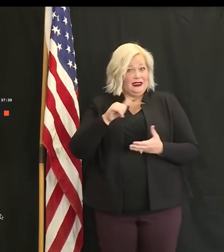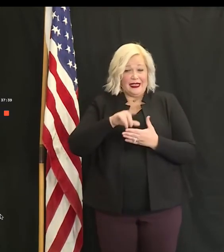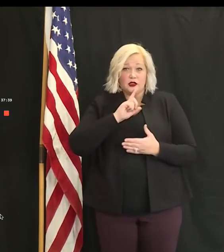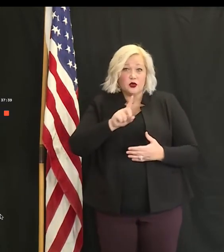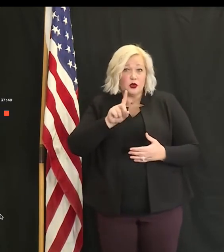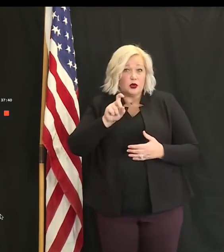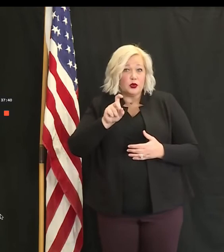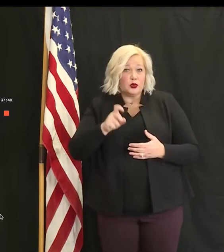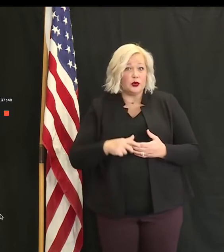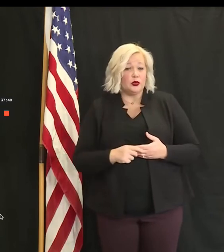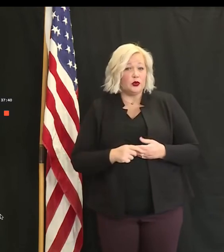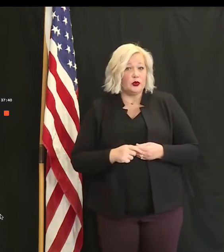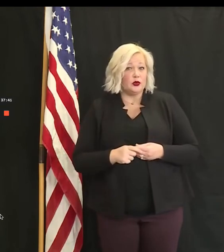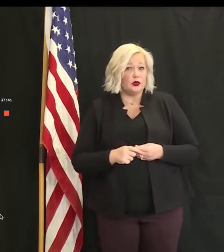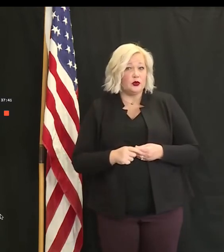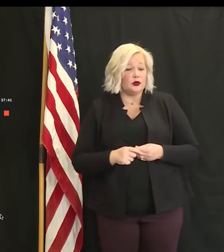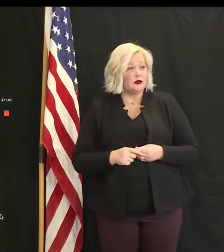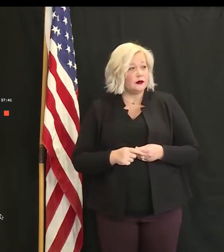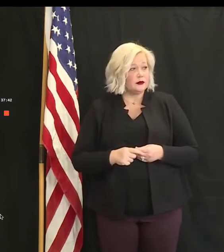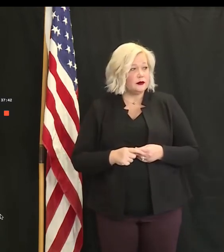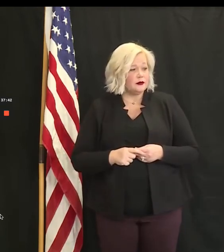claim?